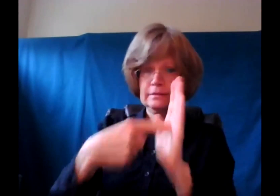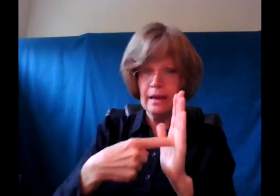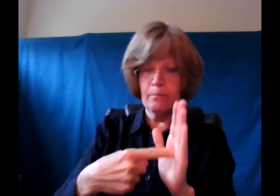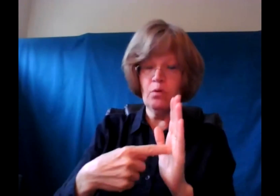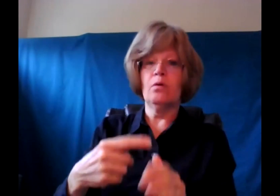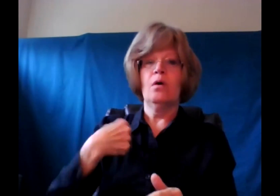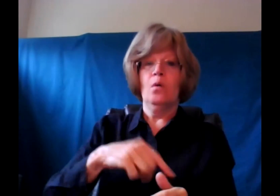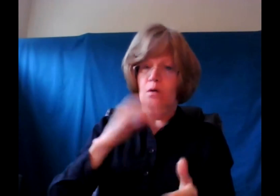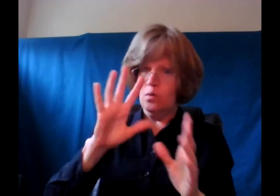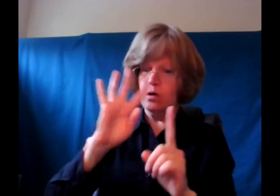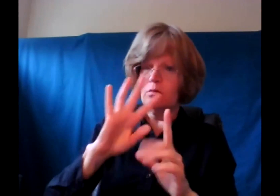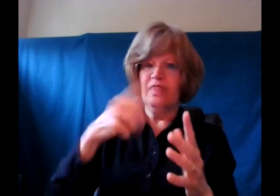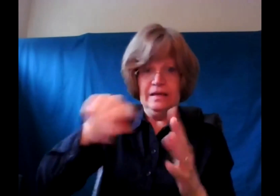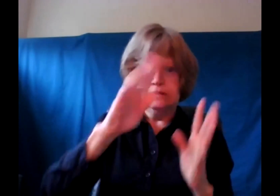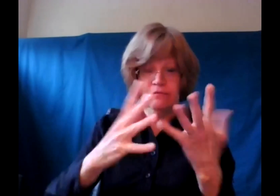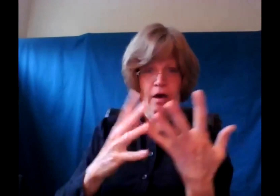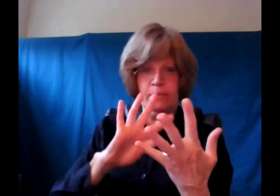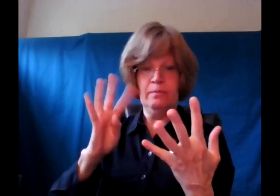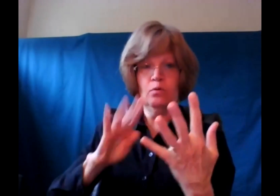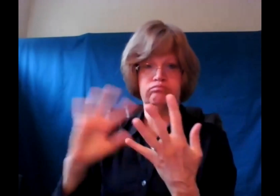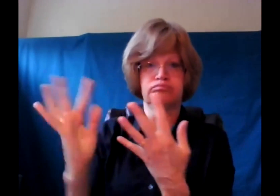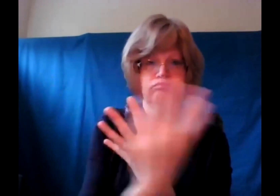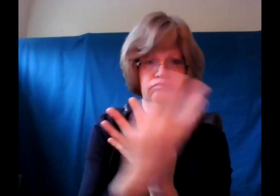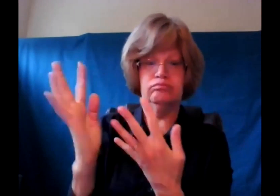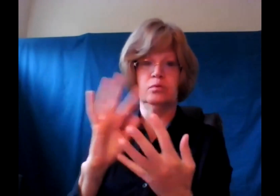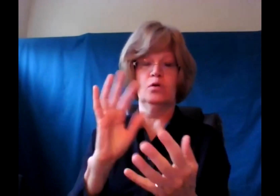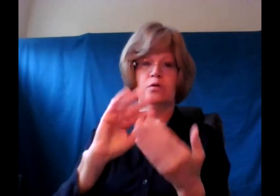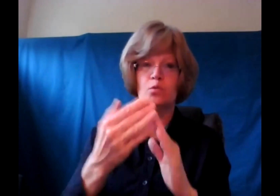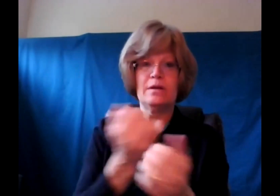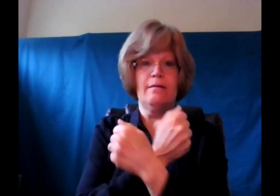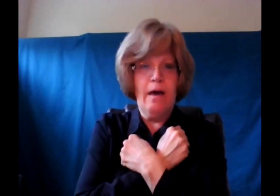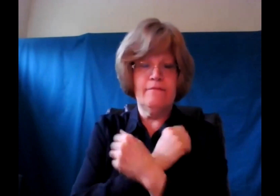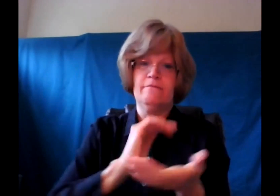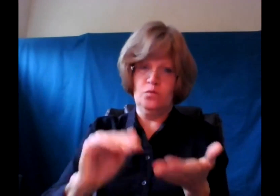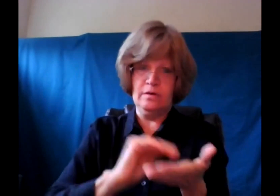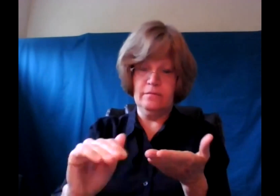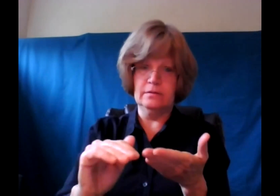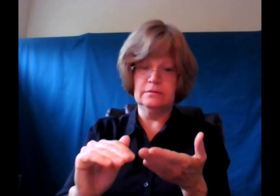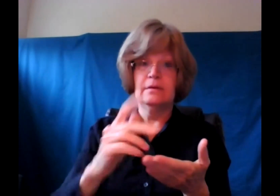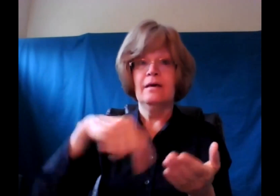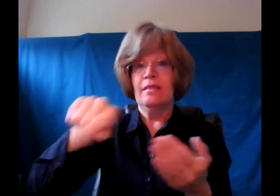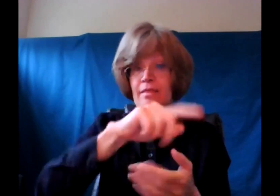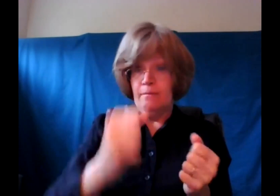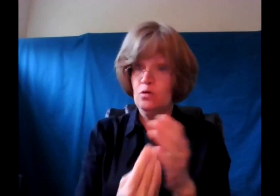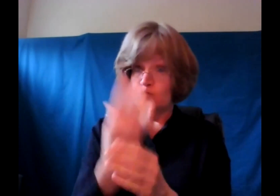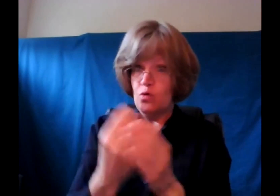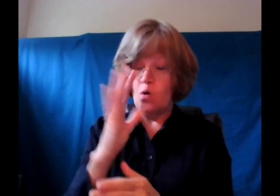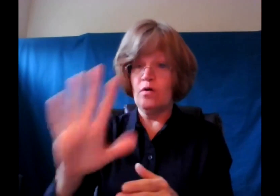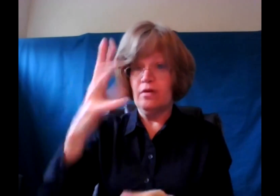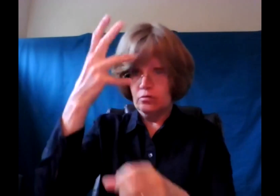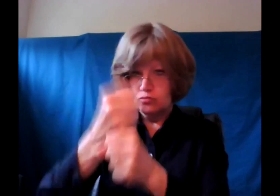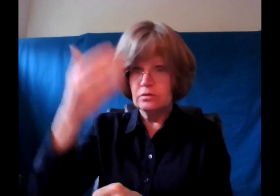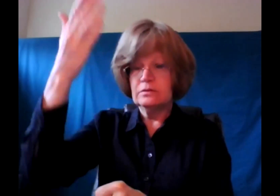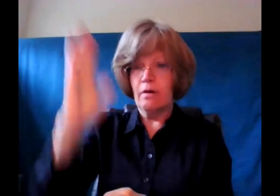Christ. We will surround these persons with a community of love and forgiveness, that they may grow in their trust